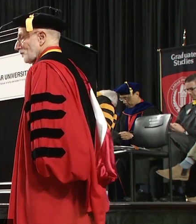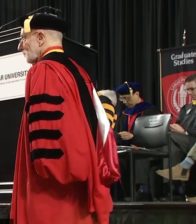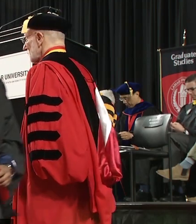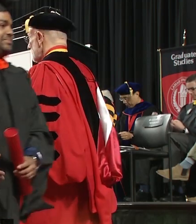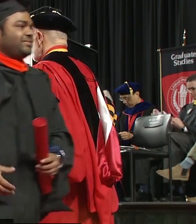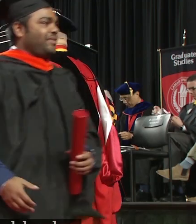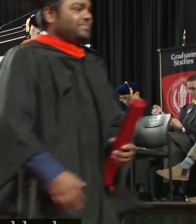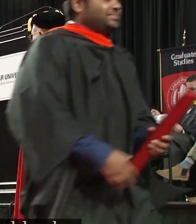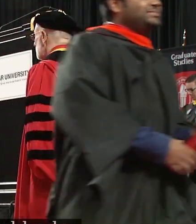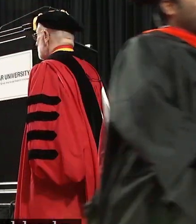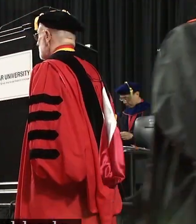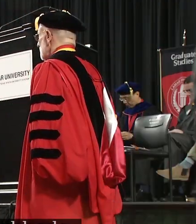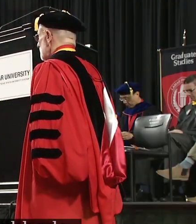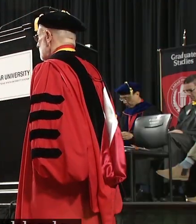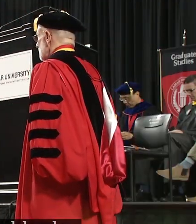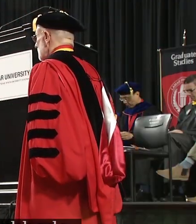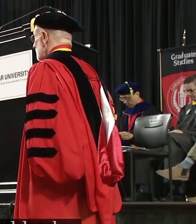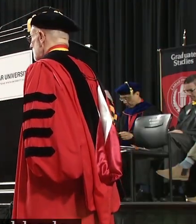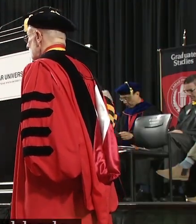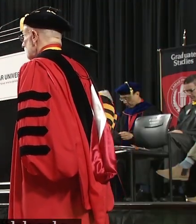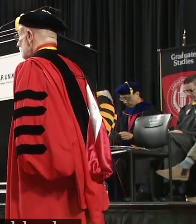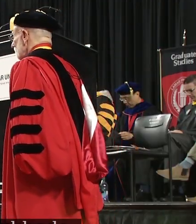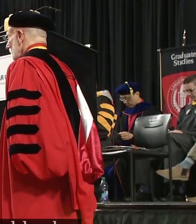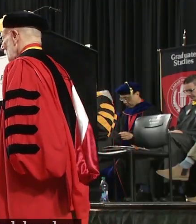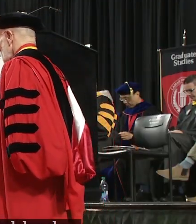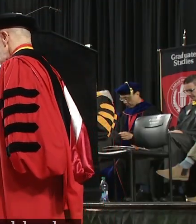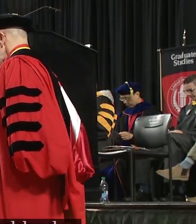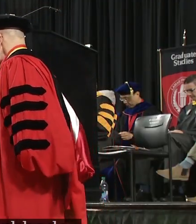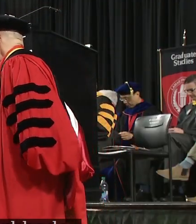Joshua Aaron Schalk.